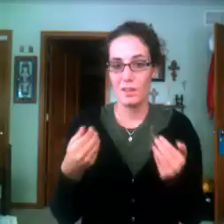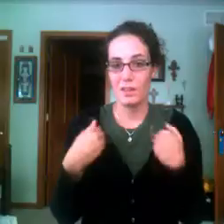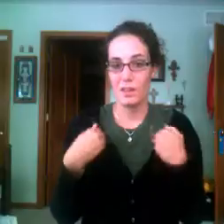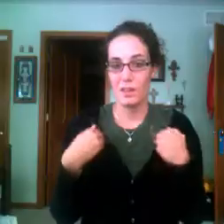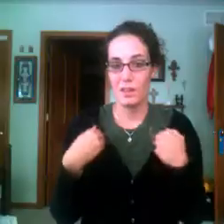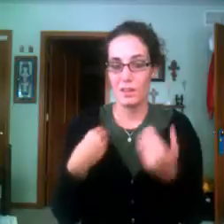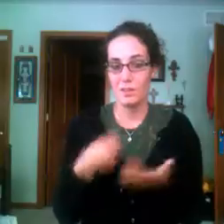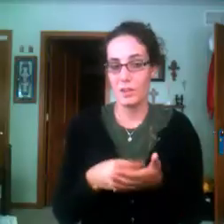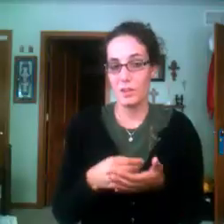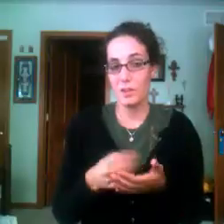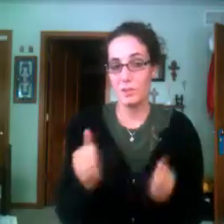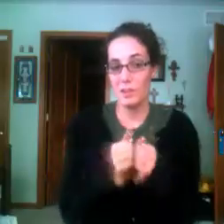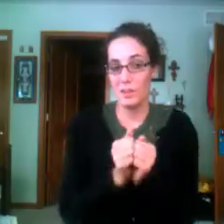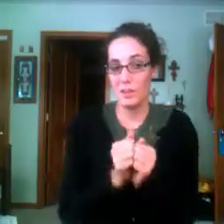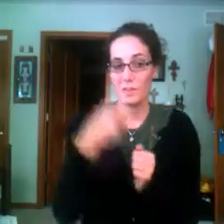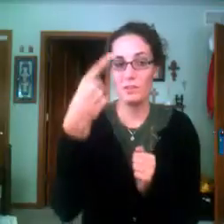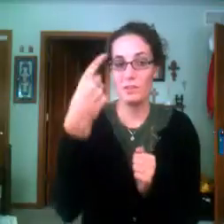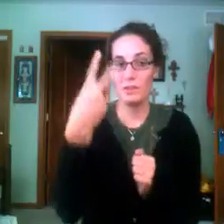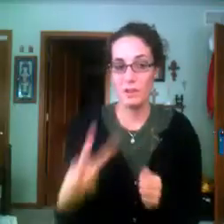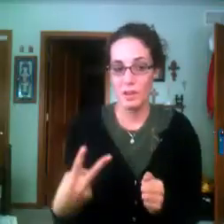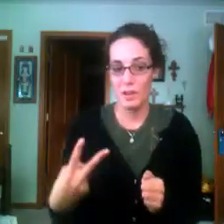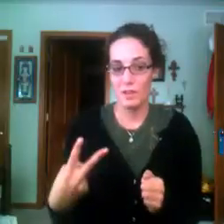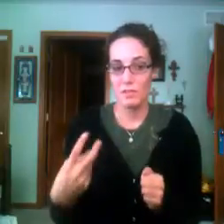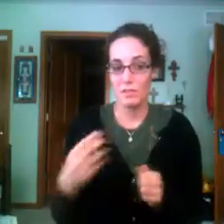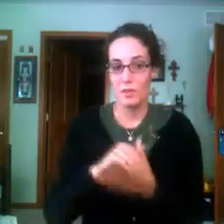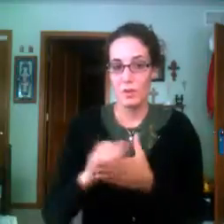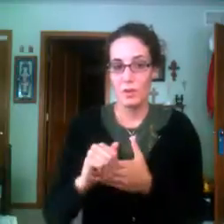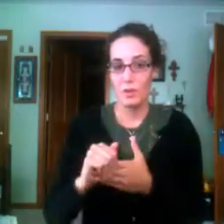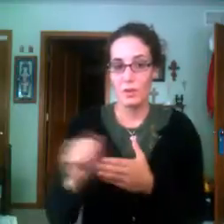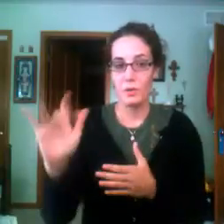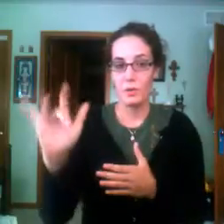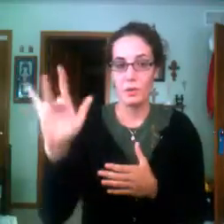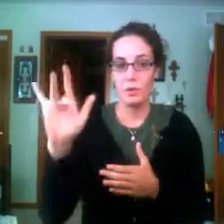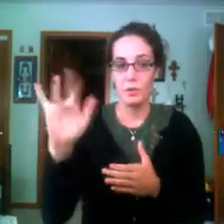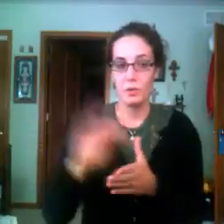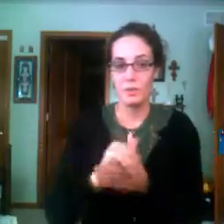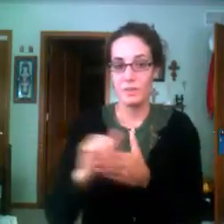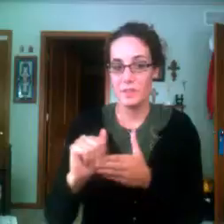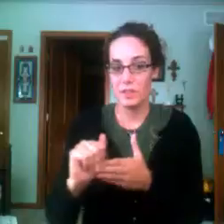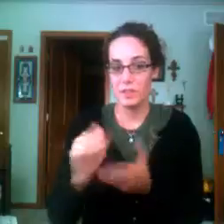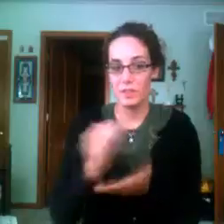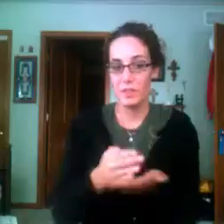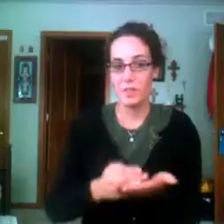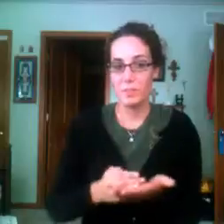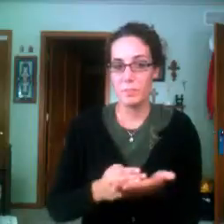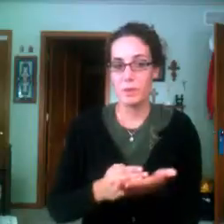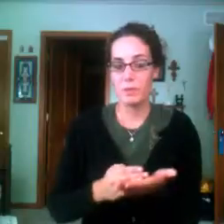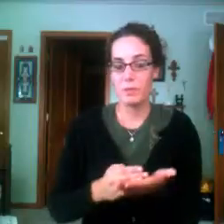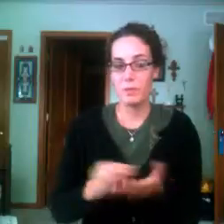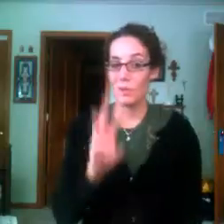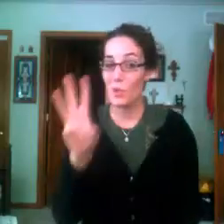a half a dollar or a quarter of a dollar. They're parts, they're smaller parts of a whole,